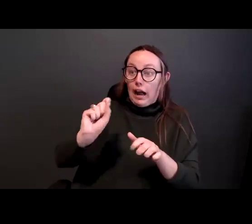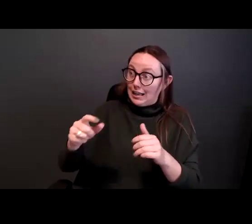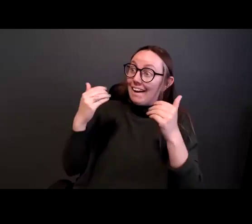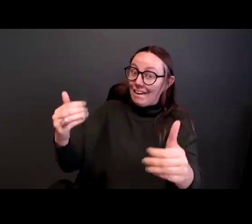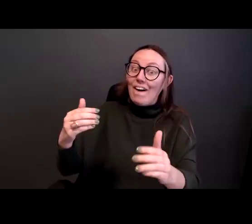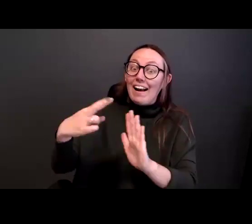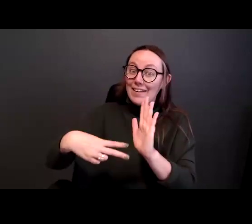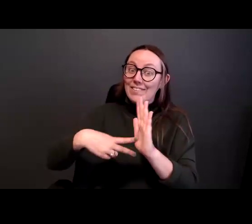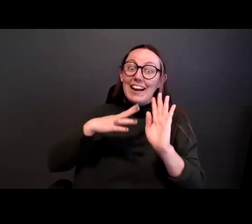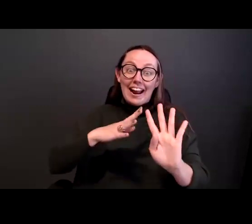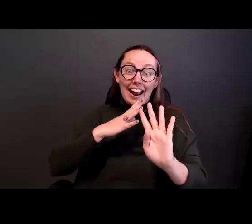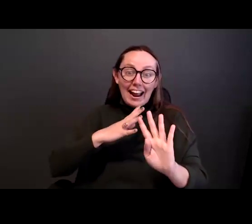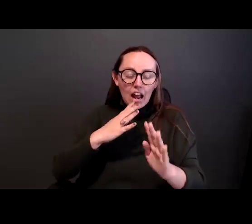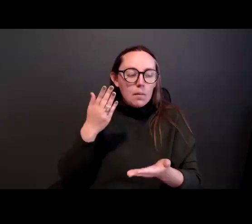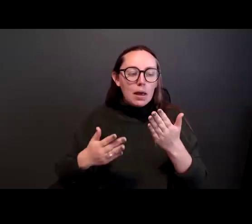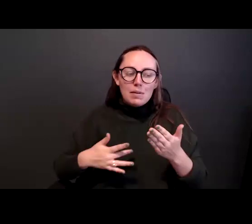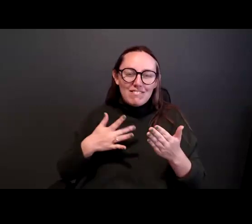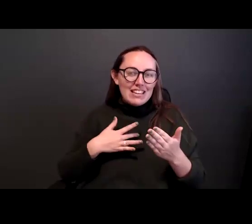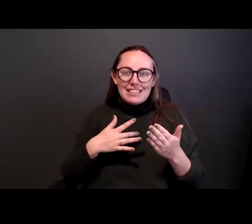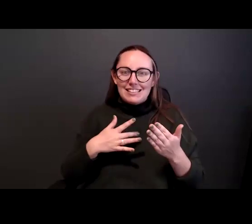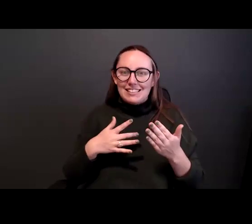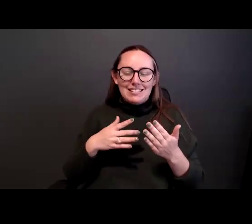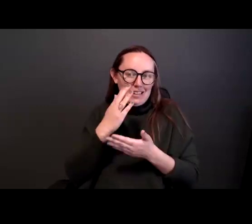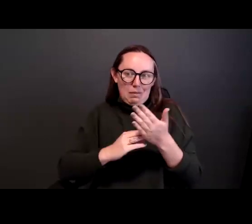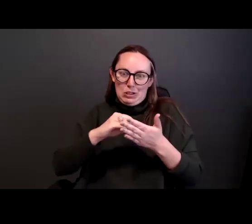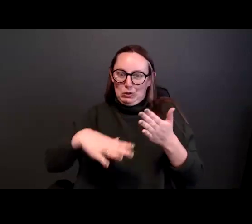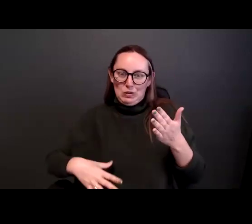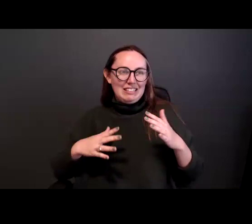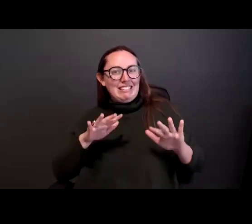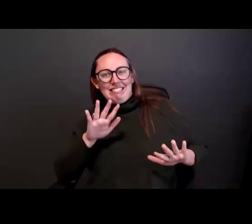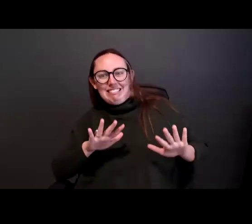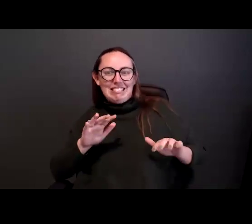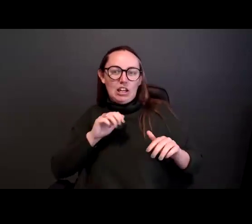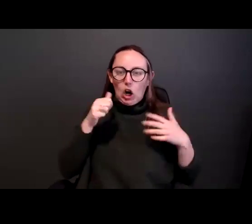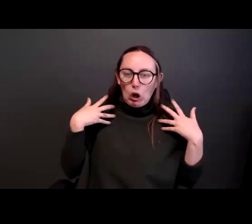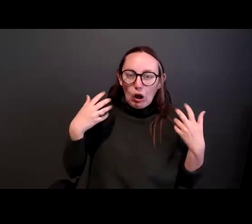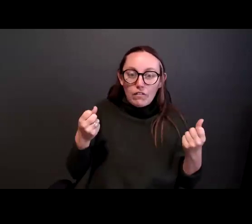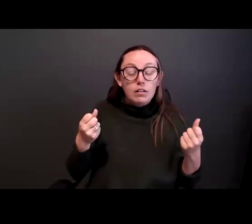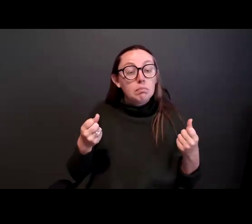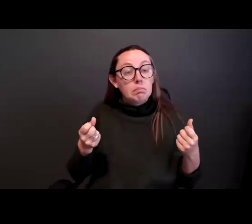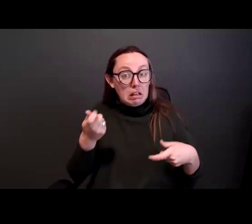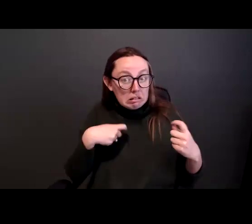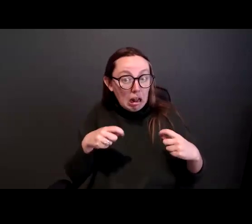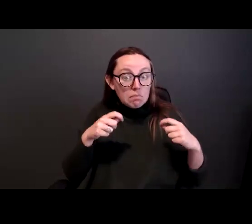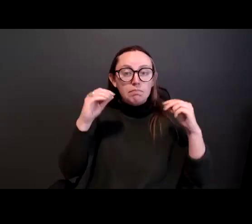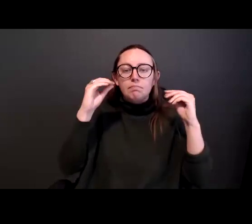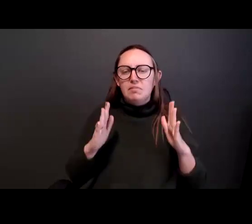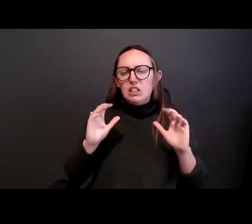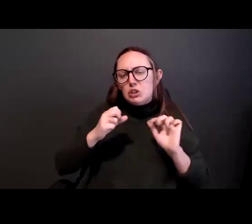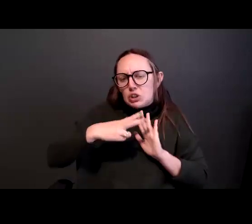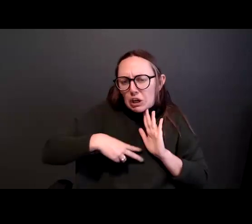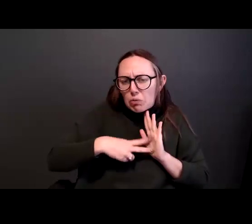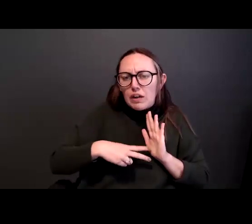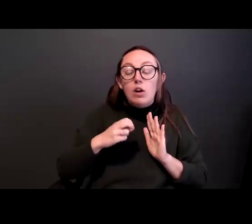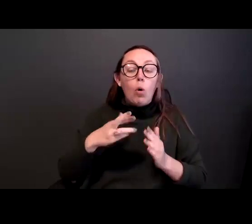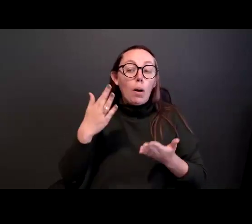feels comfortable and confident for them. And in that case, maybe the teacher can read it, or in that case, maybe there are students who typically read and everybody's comfortable with